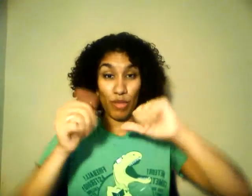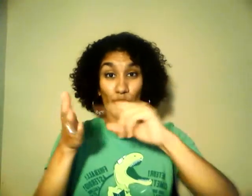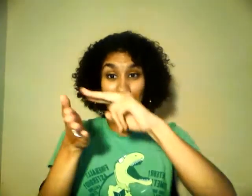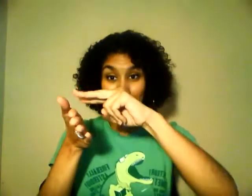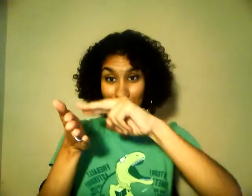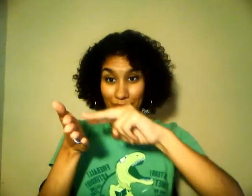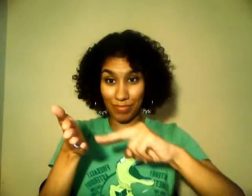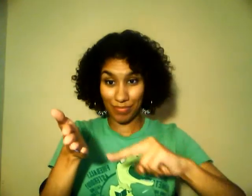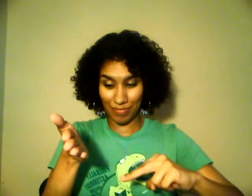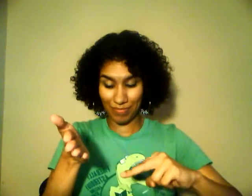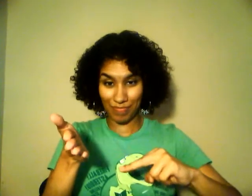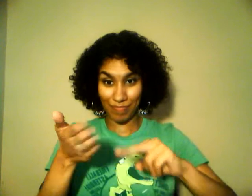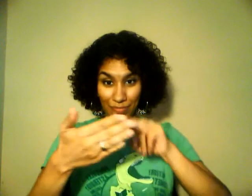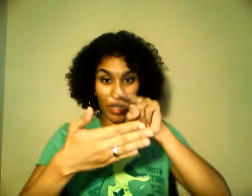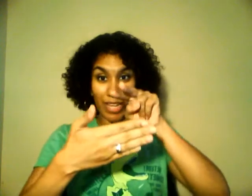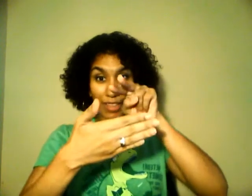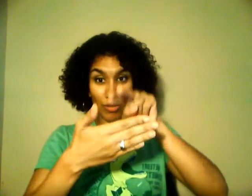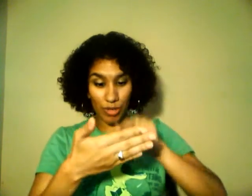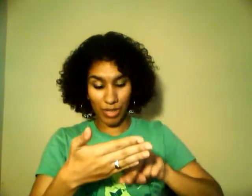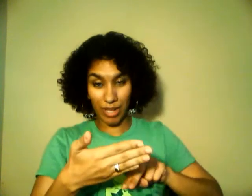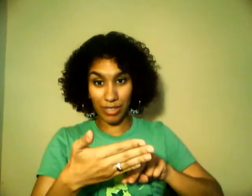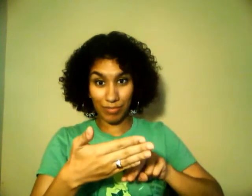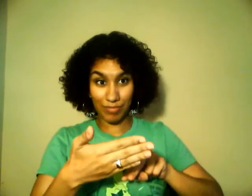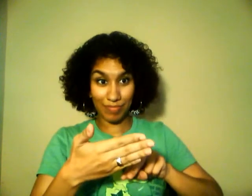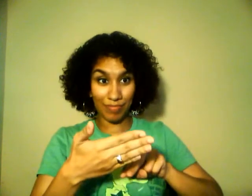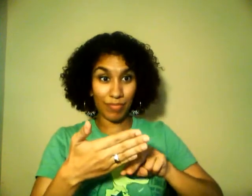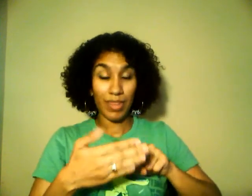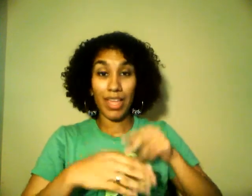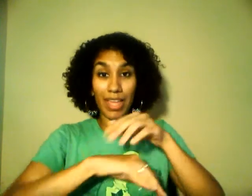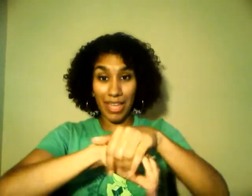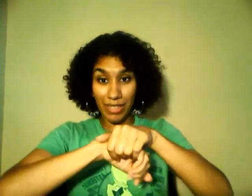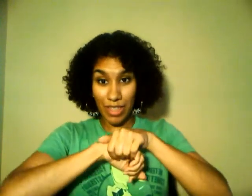Reading. Looks like this when you sign it. English.